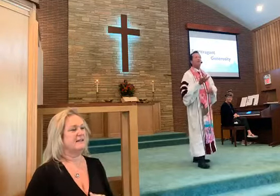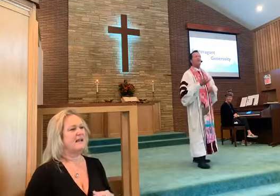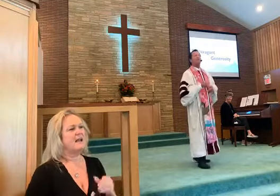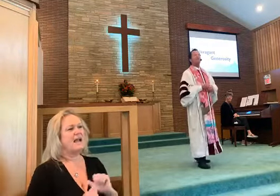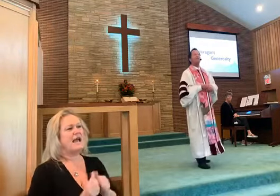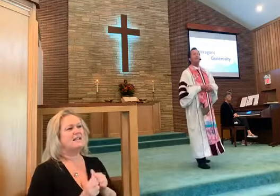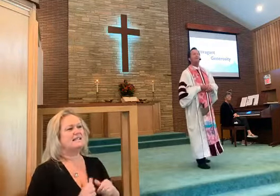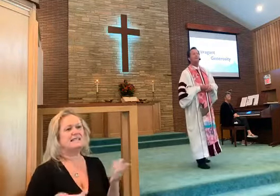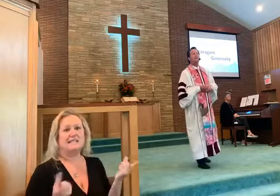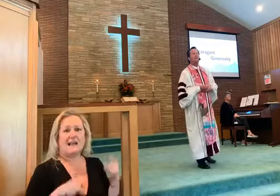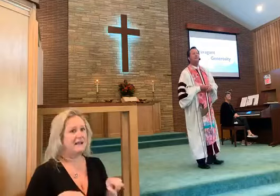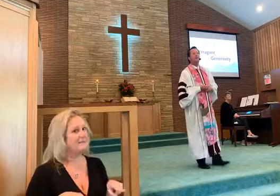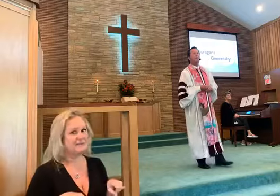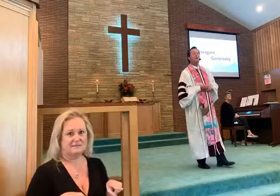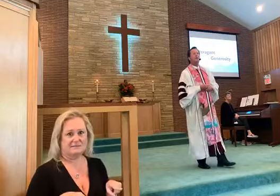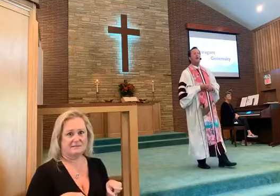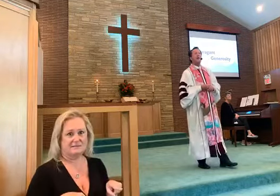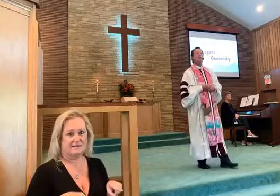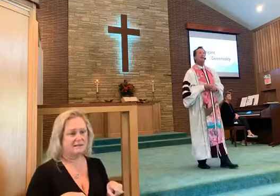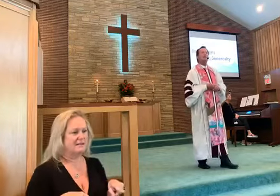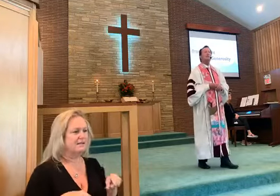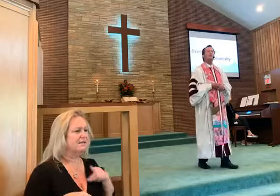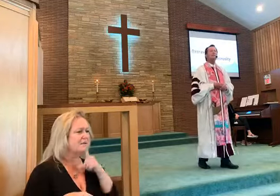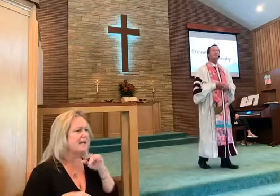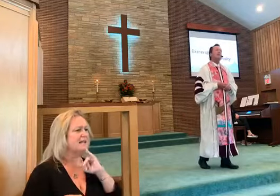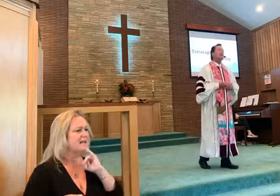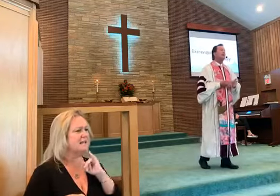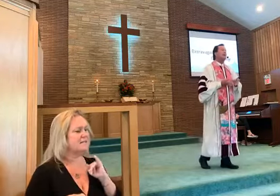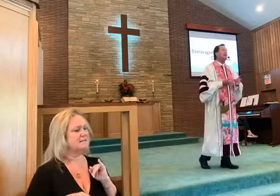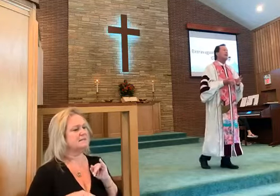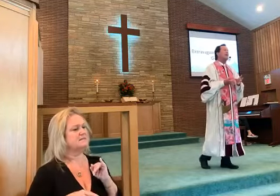how does all this happen? Because the reality is,